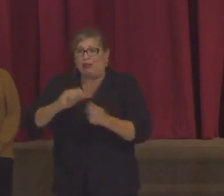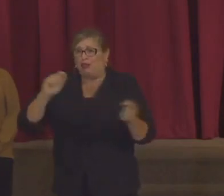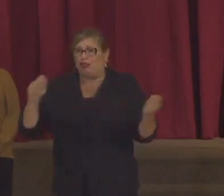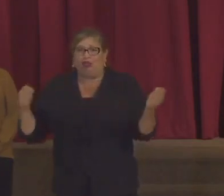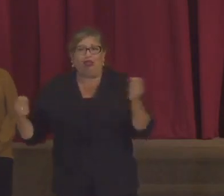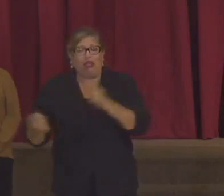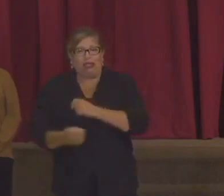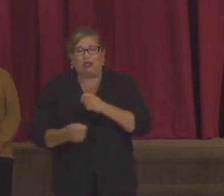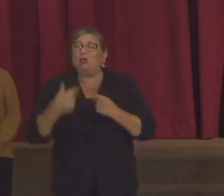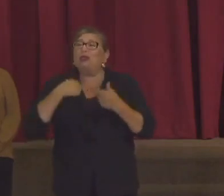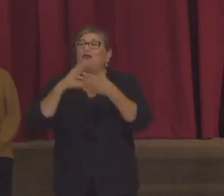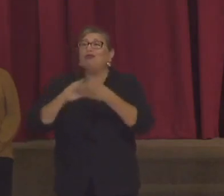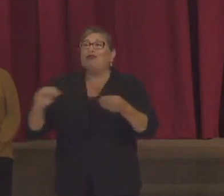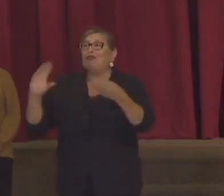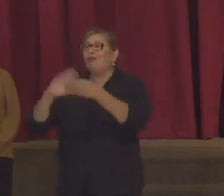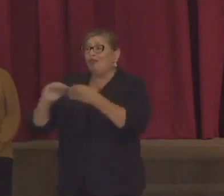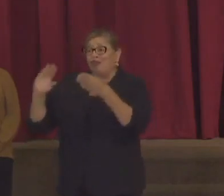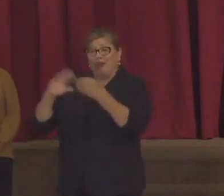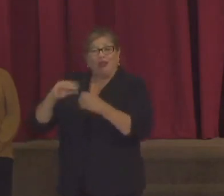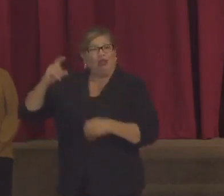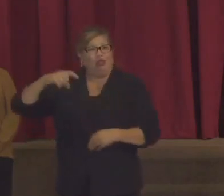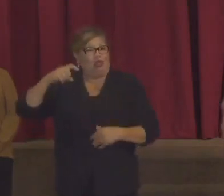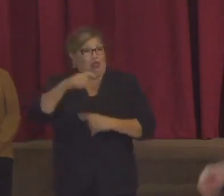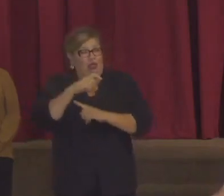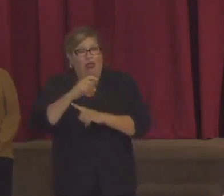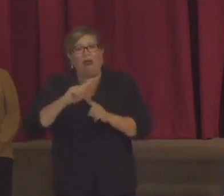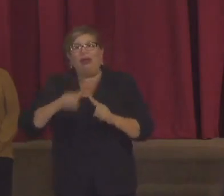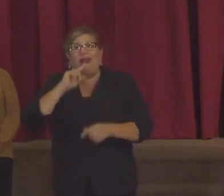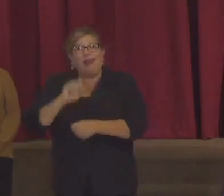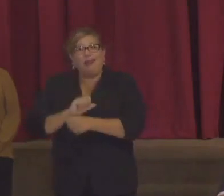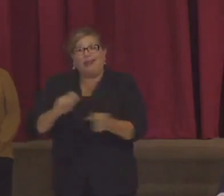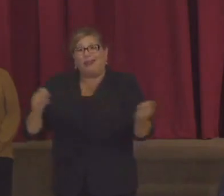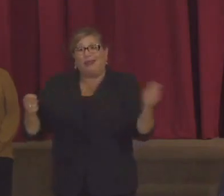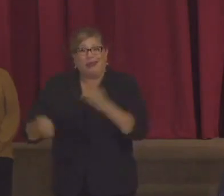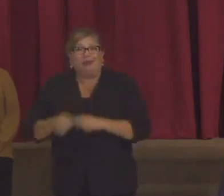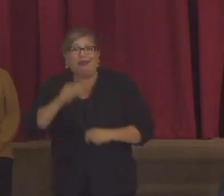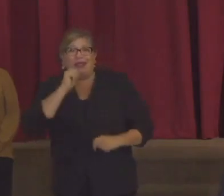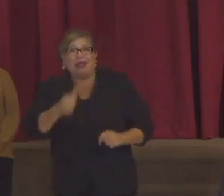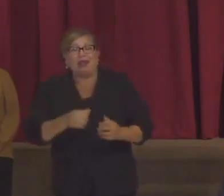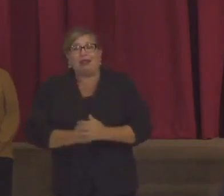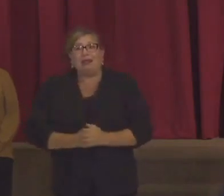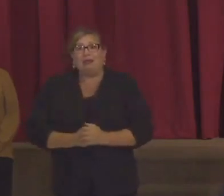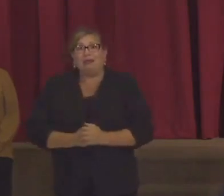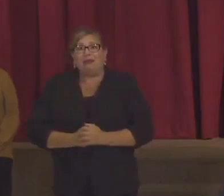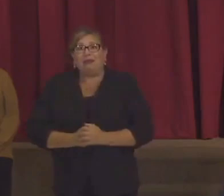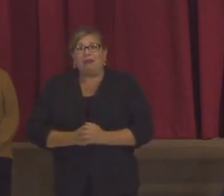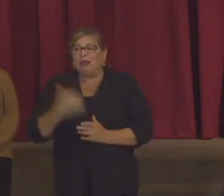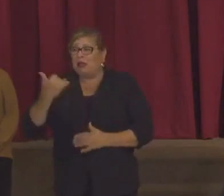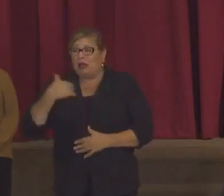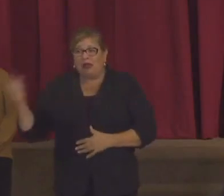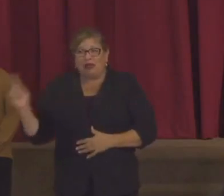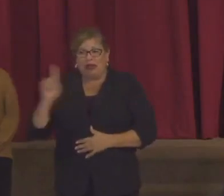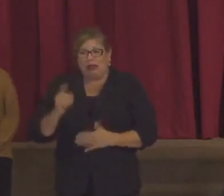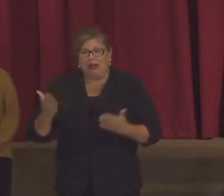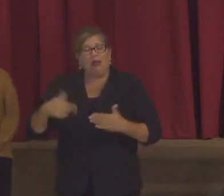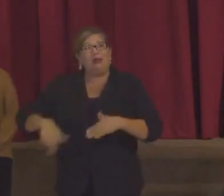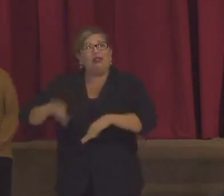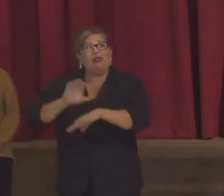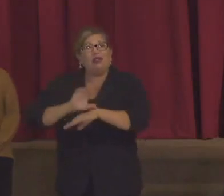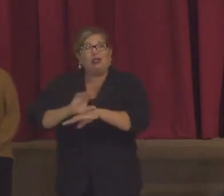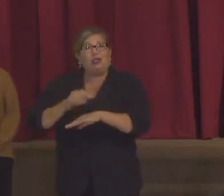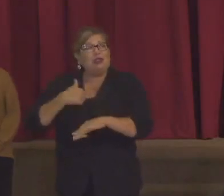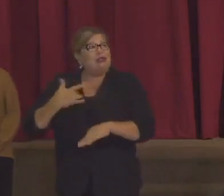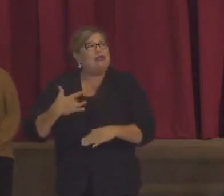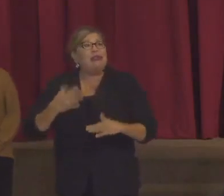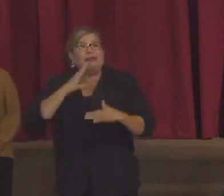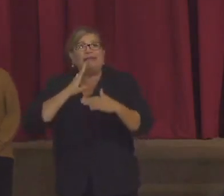often assert. And so I come here today, place of worship, humbled by that past, humbled